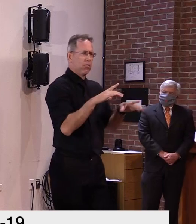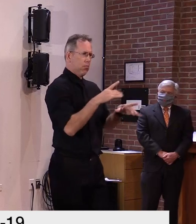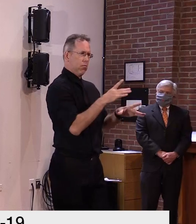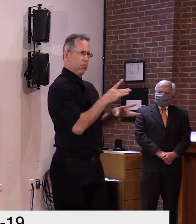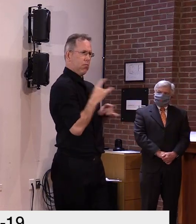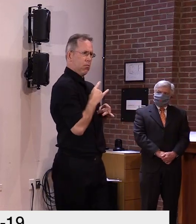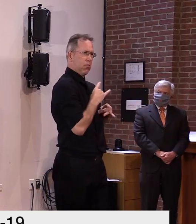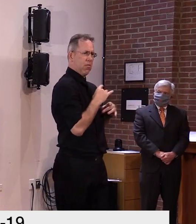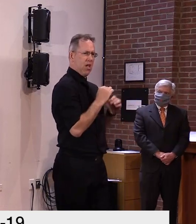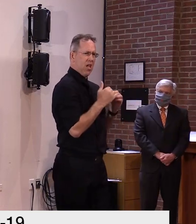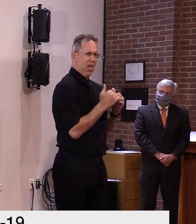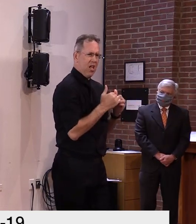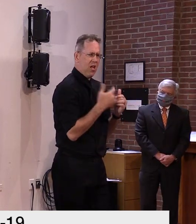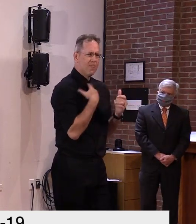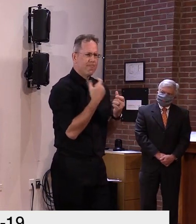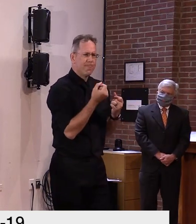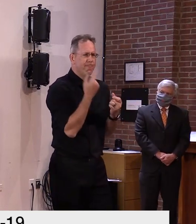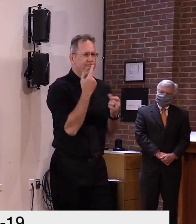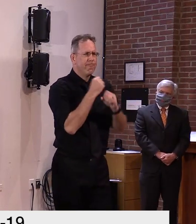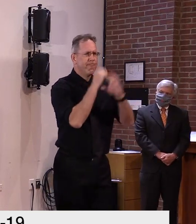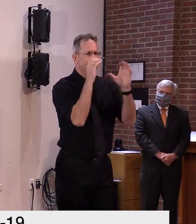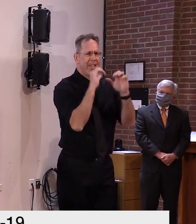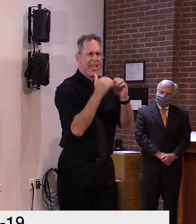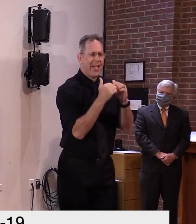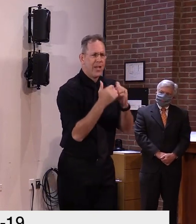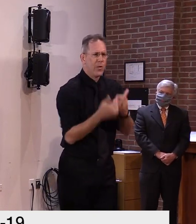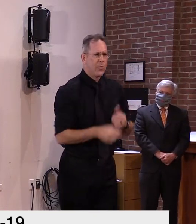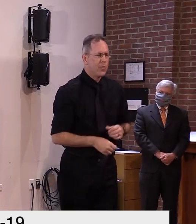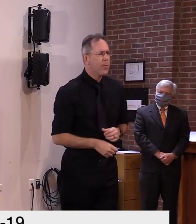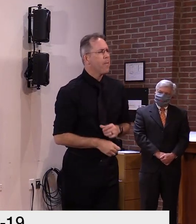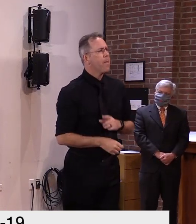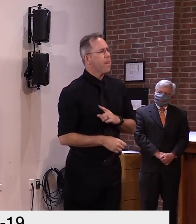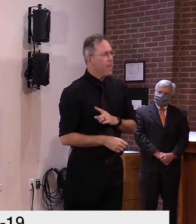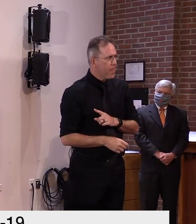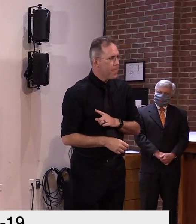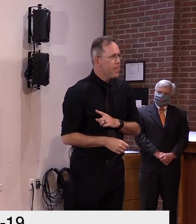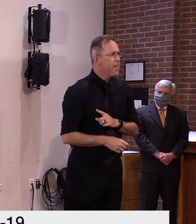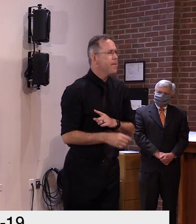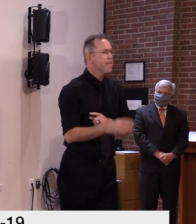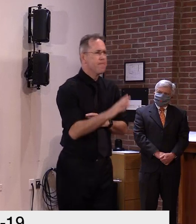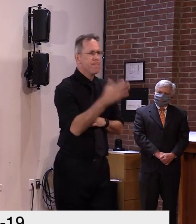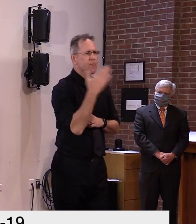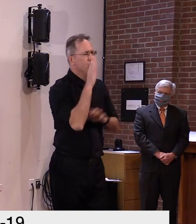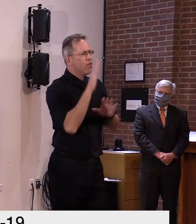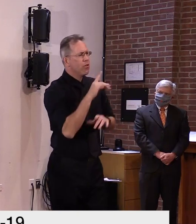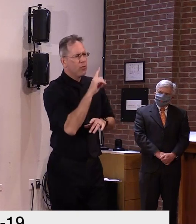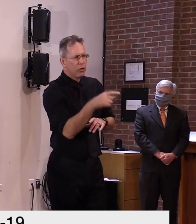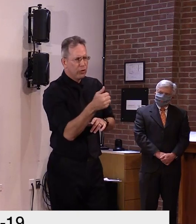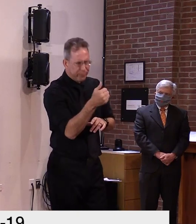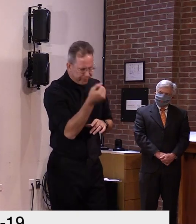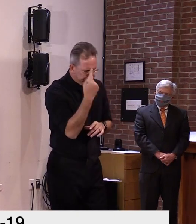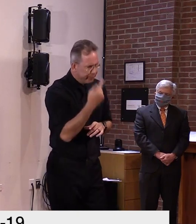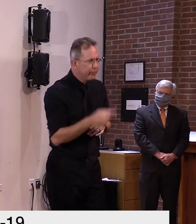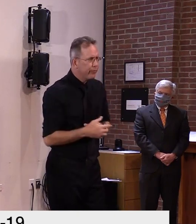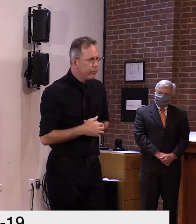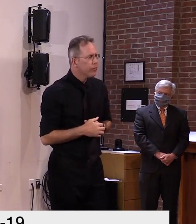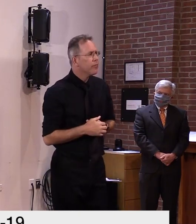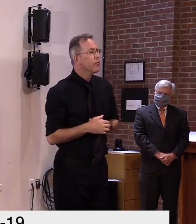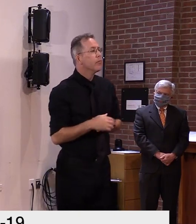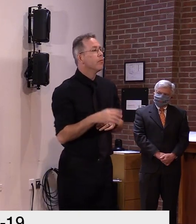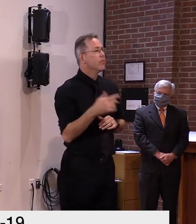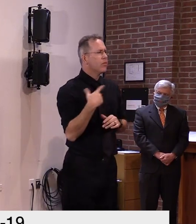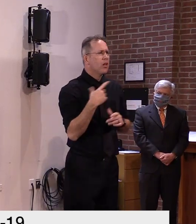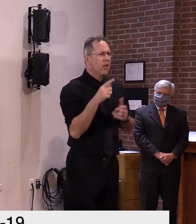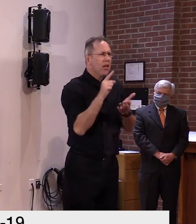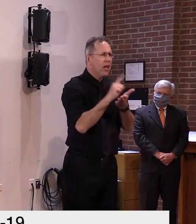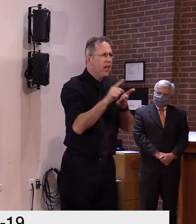those are great questions. So in our weekly updates, you know, we try to look at that now and then to